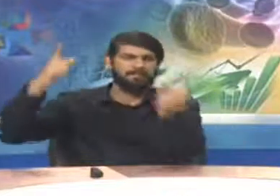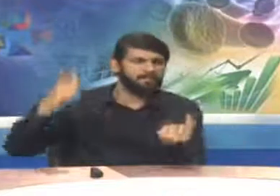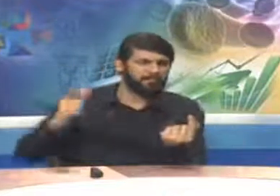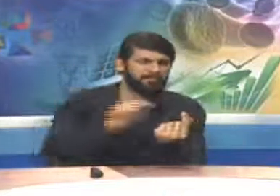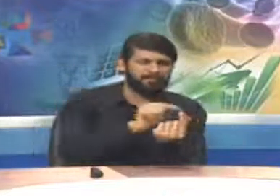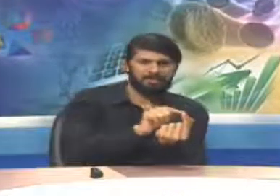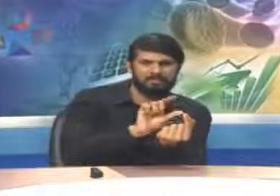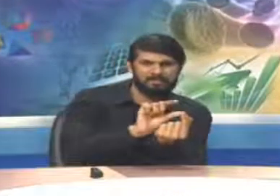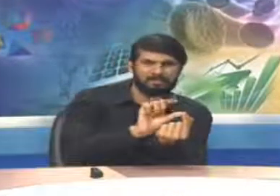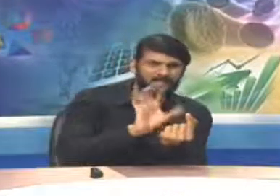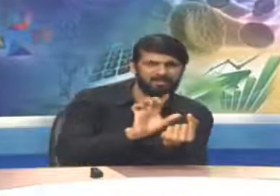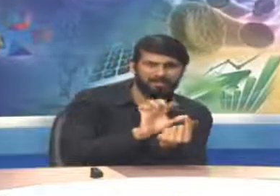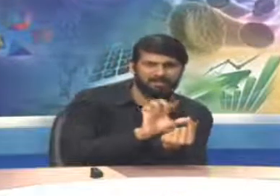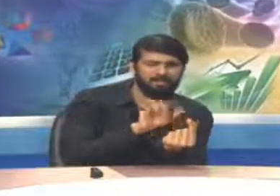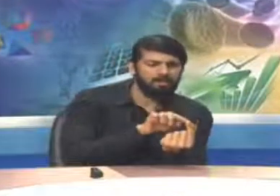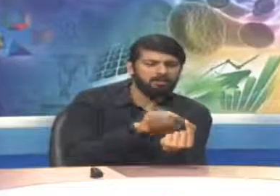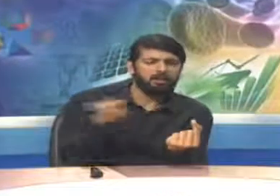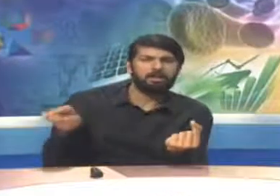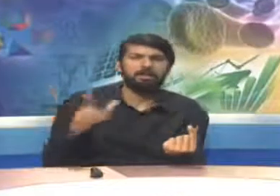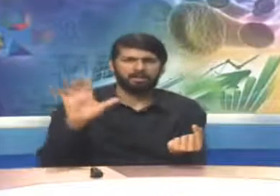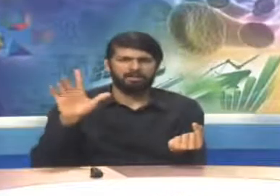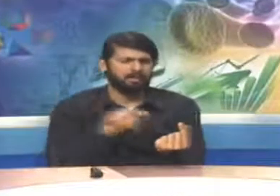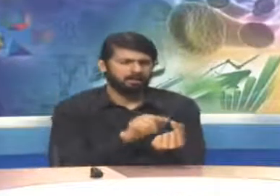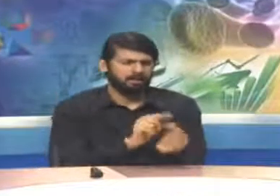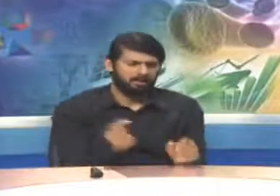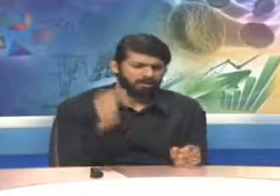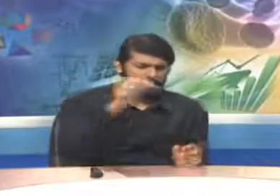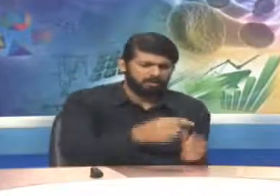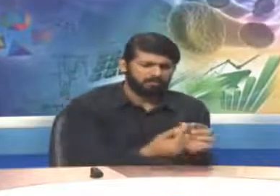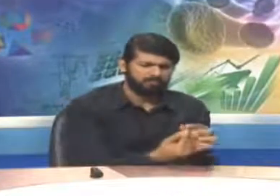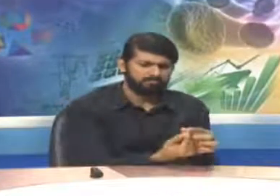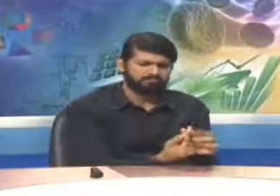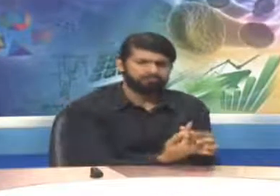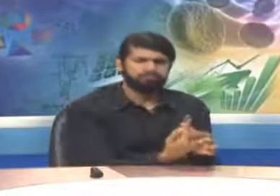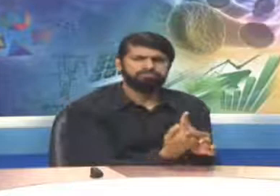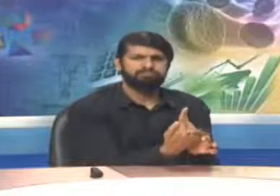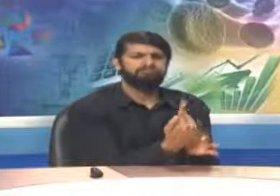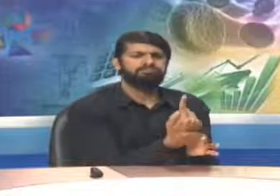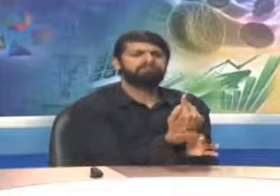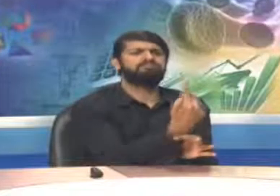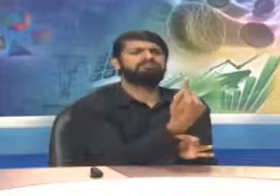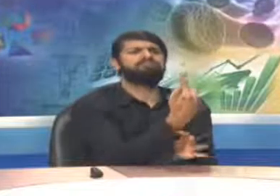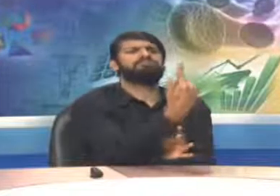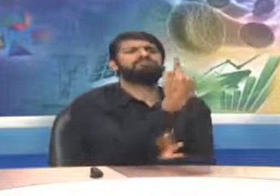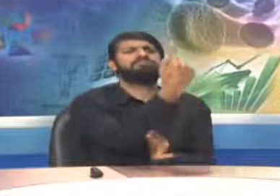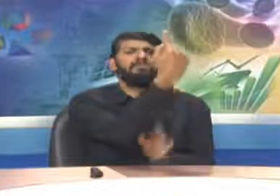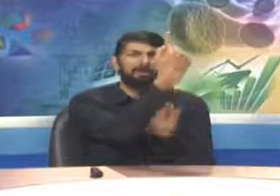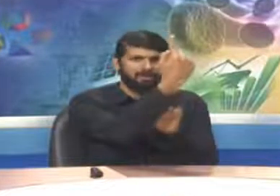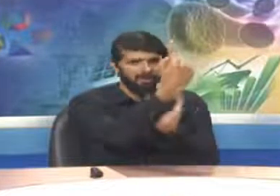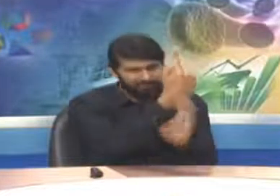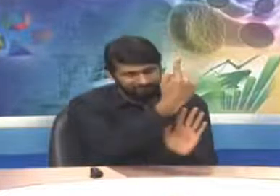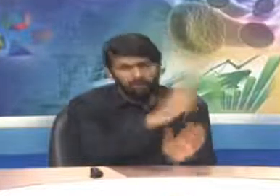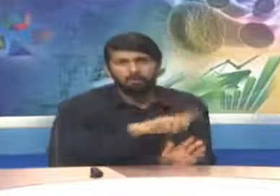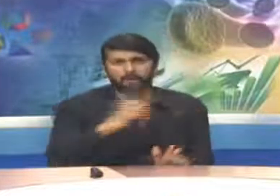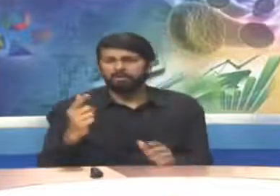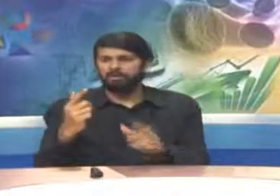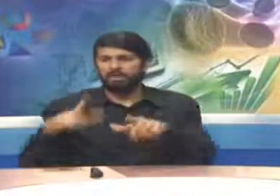as are the means of so the end. Gandhiji used to say he also means may